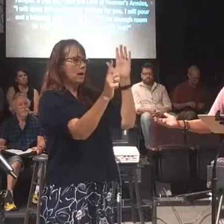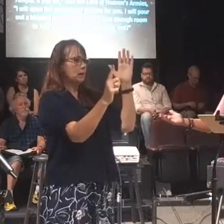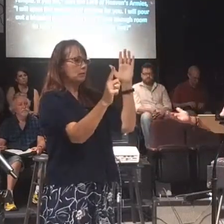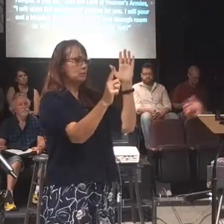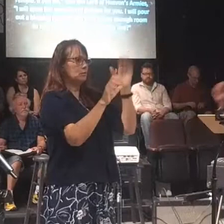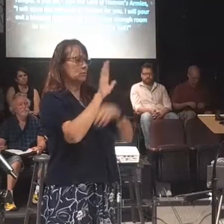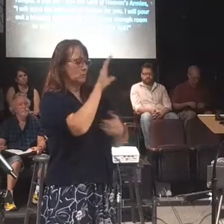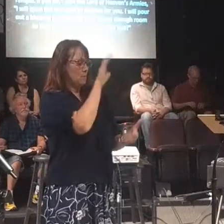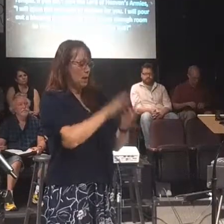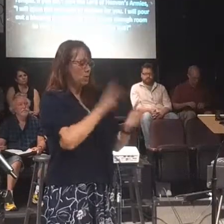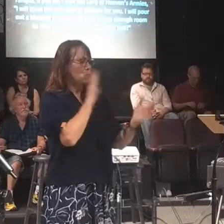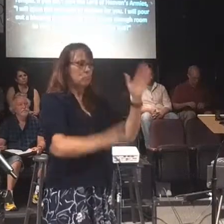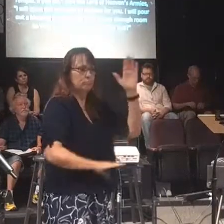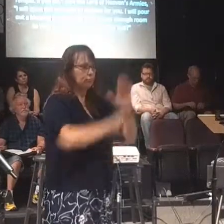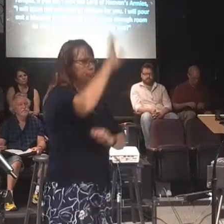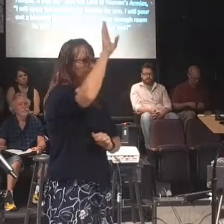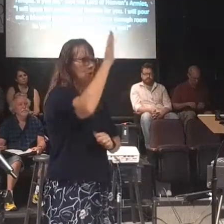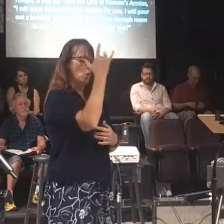marriage. Right?